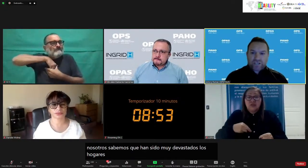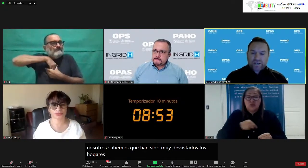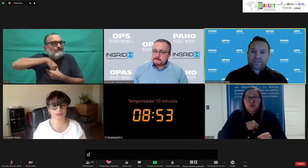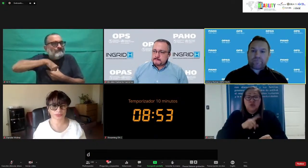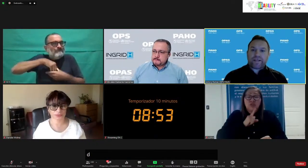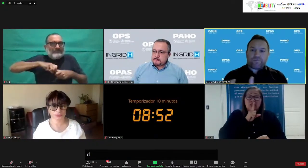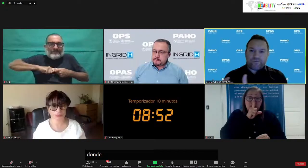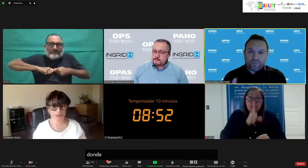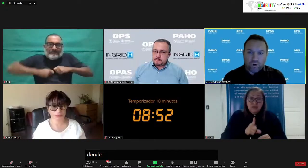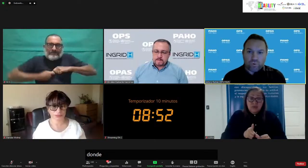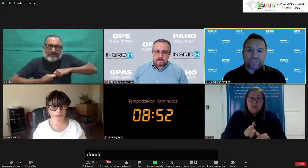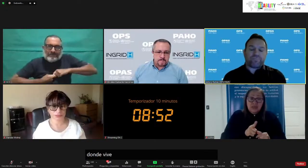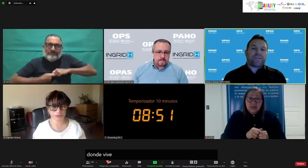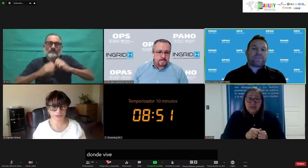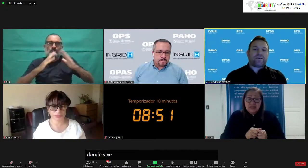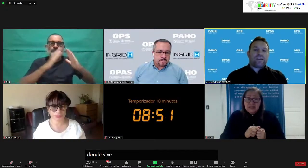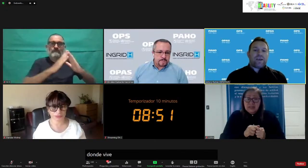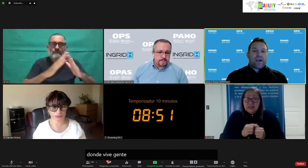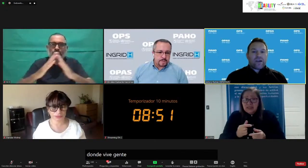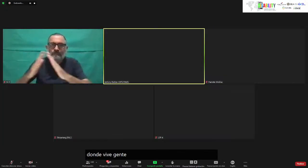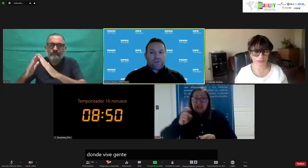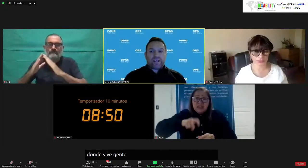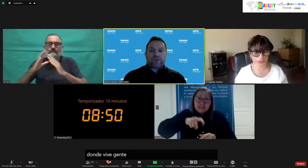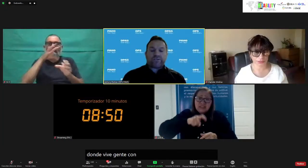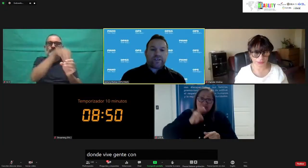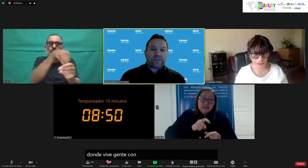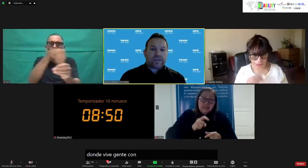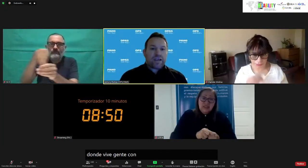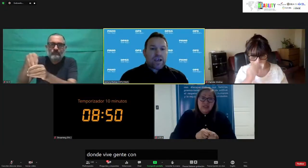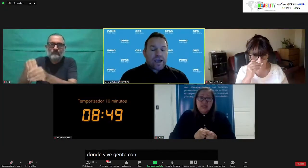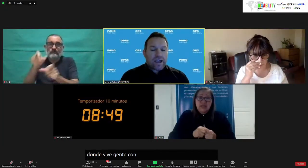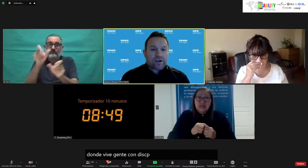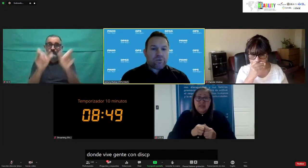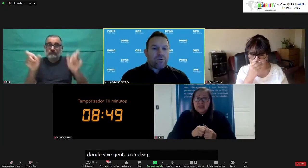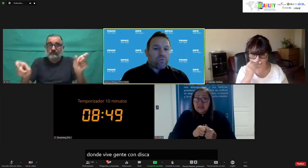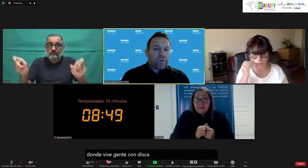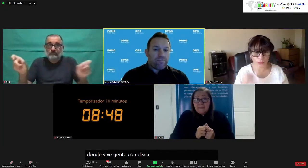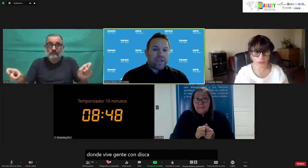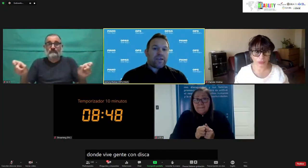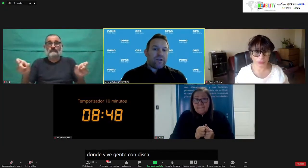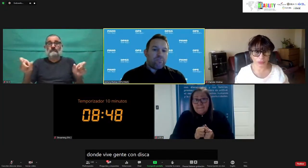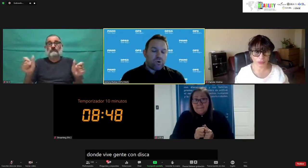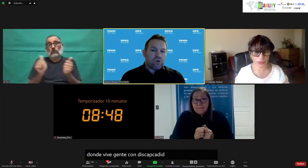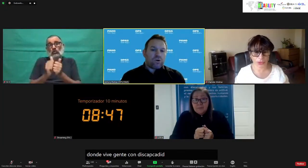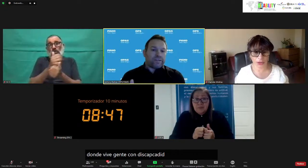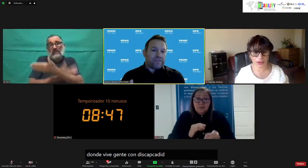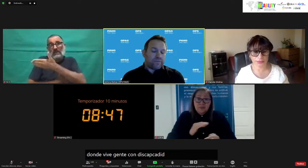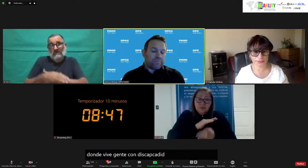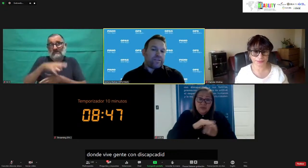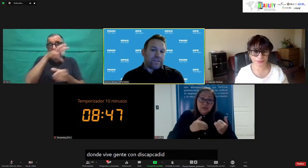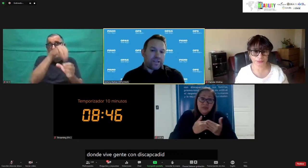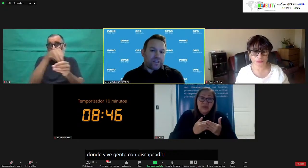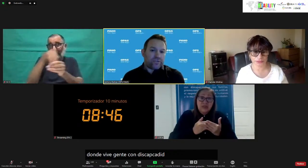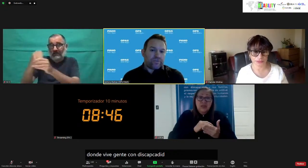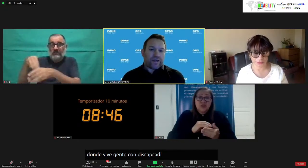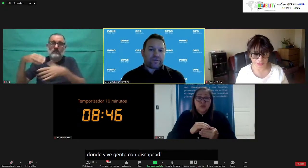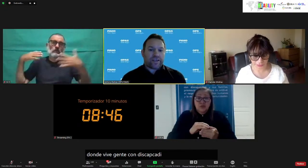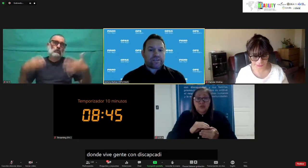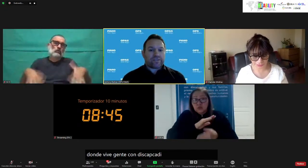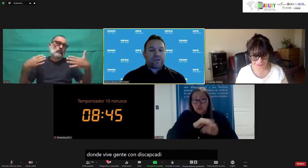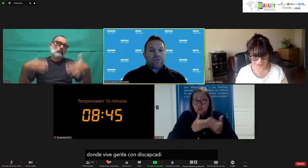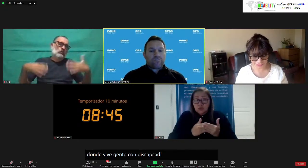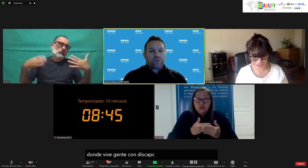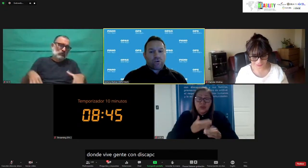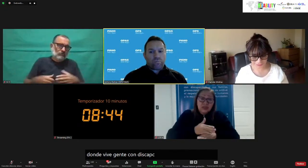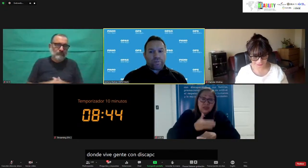we actually need to build forwards better and really consider how we make a more disability inclusive health